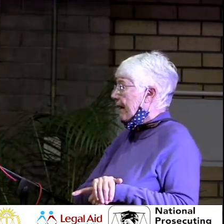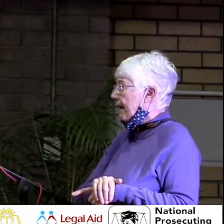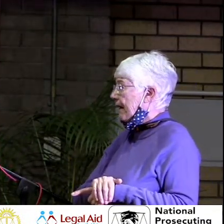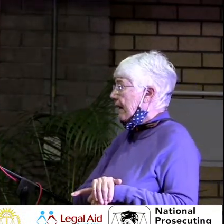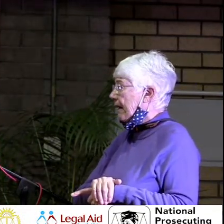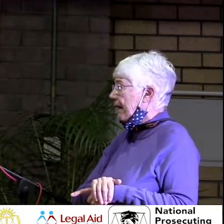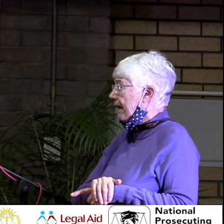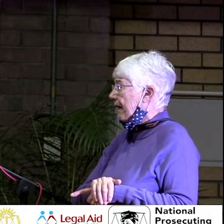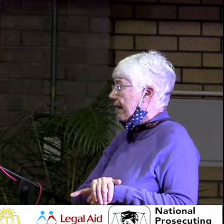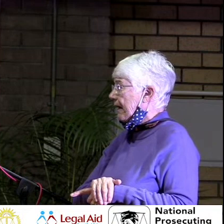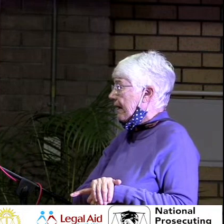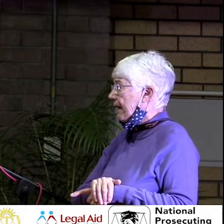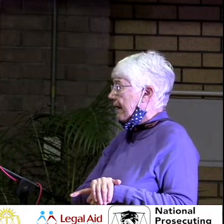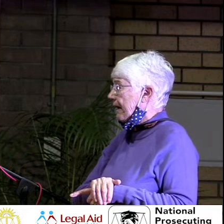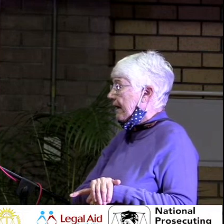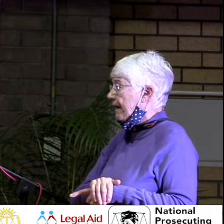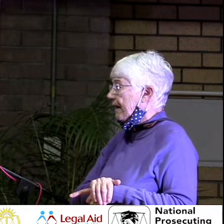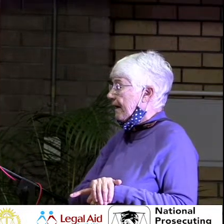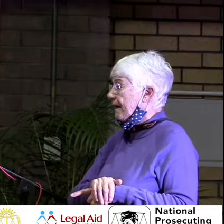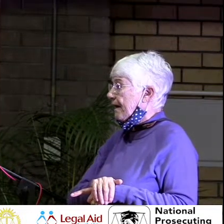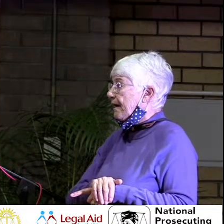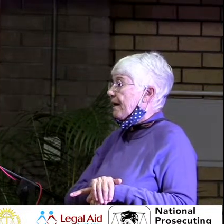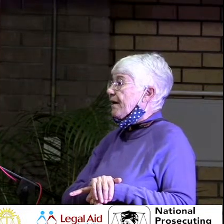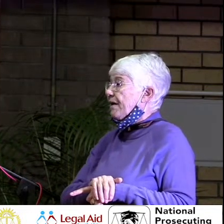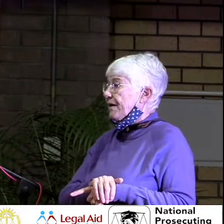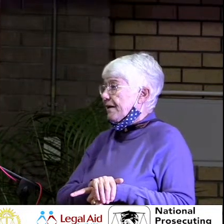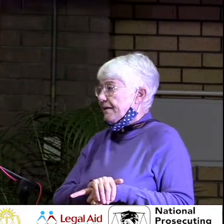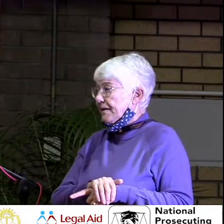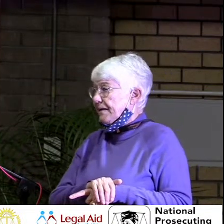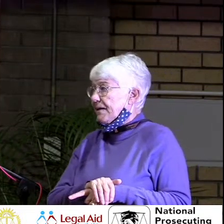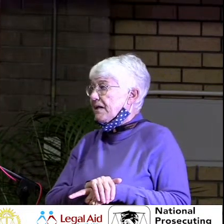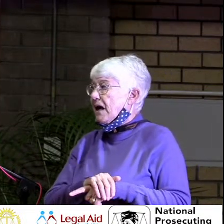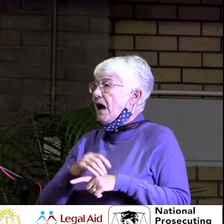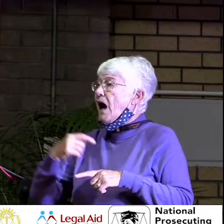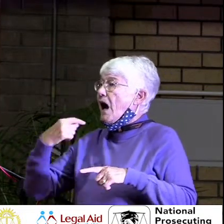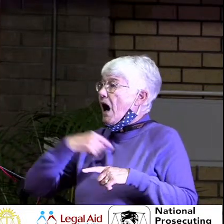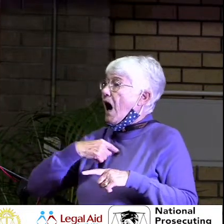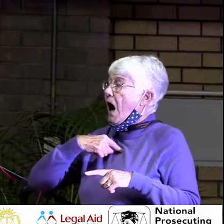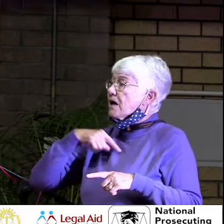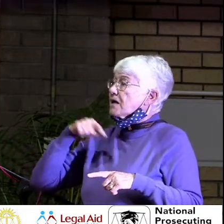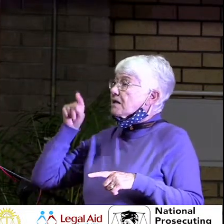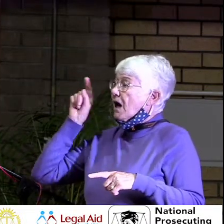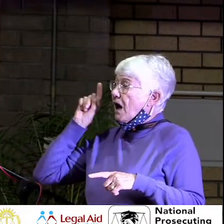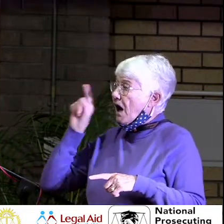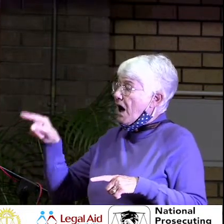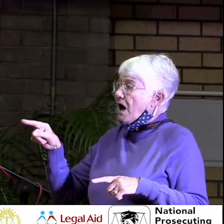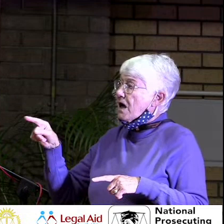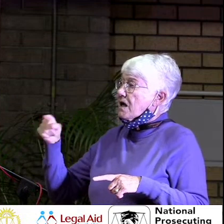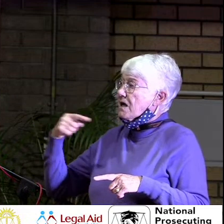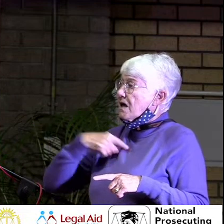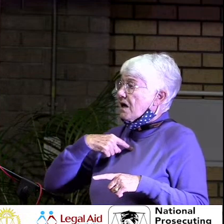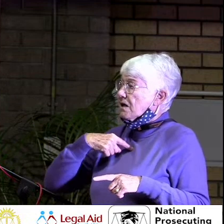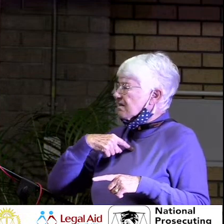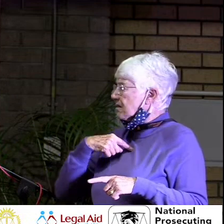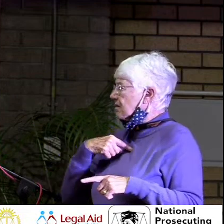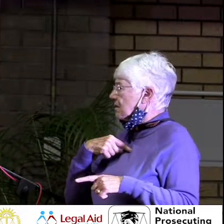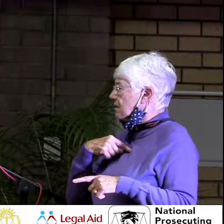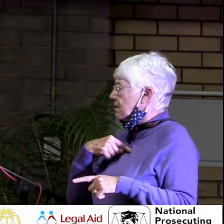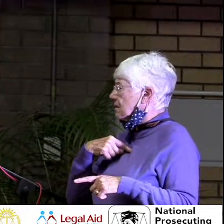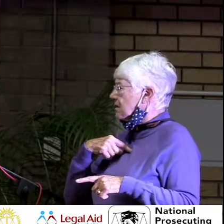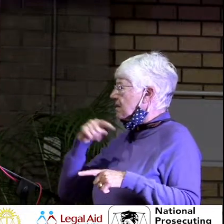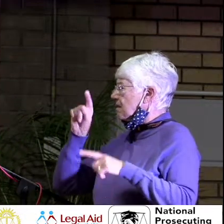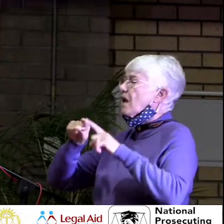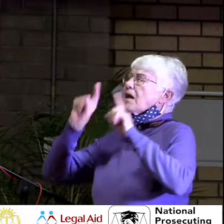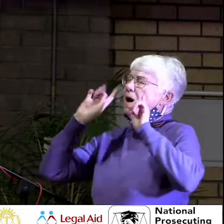from the perpetrator or abuser out there. Now, the abusers come in many forms. There are men